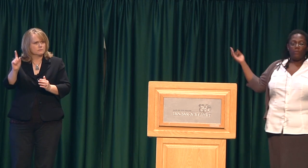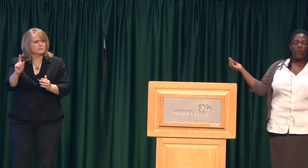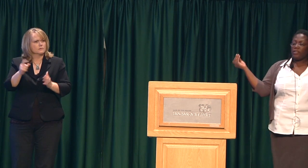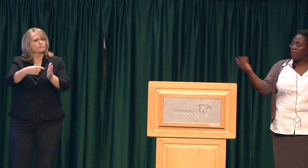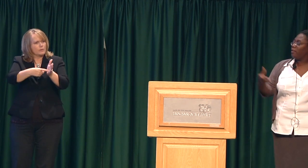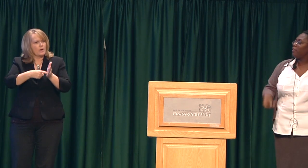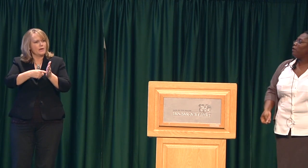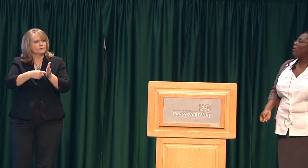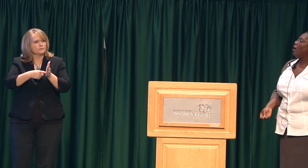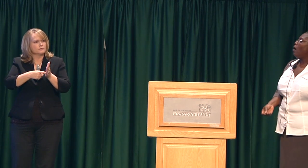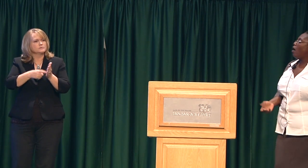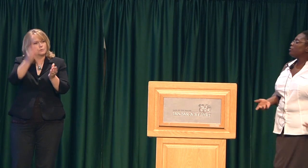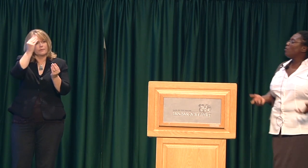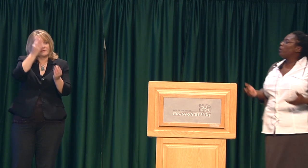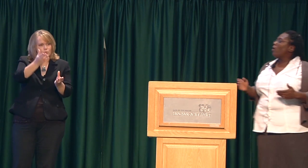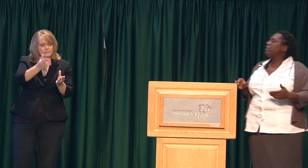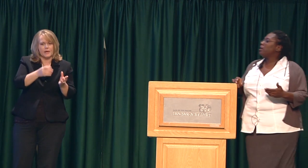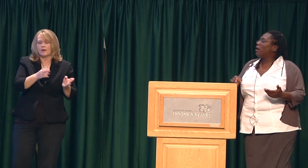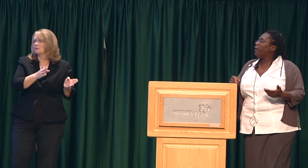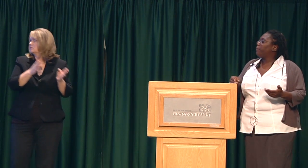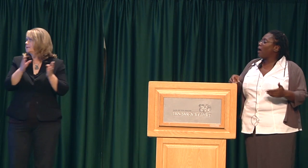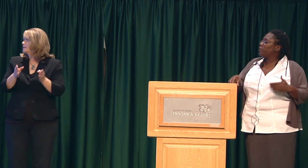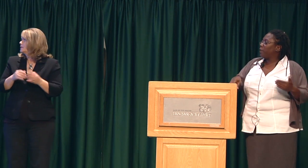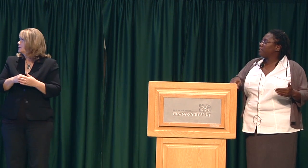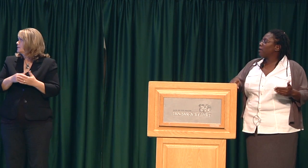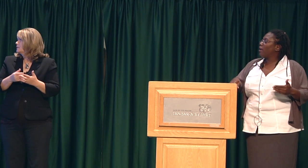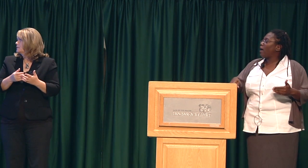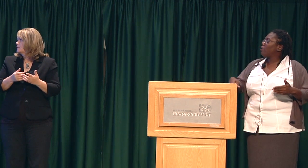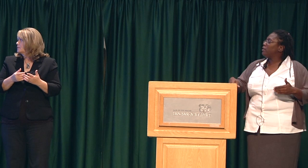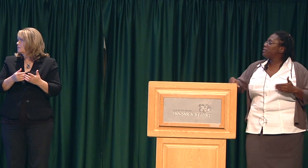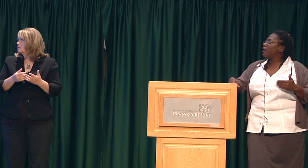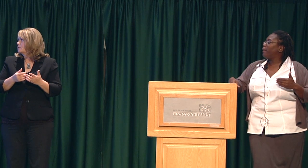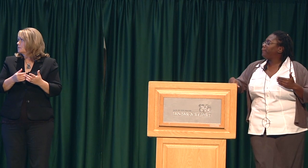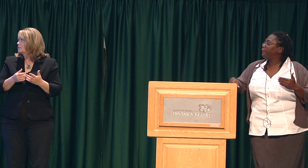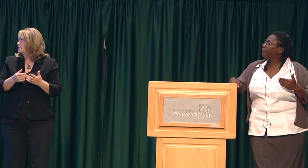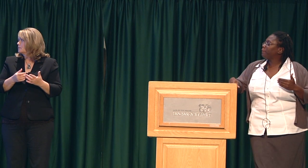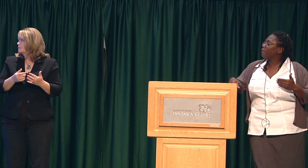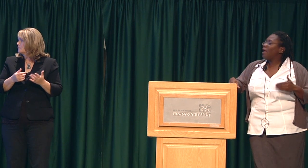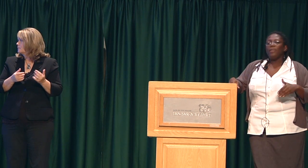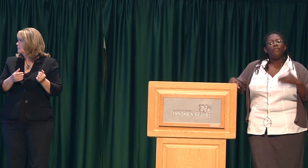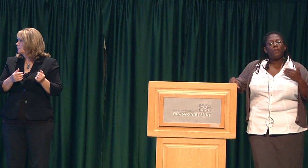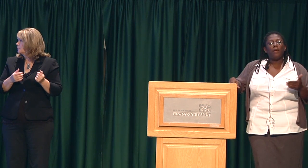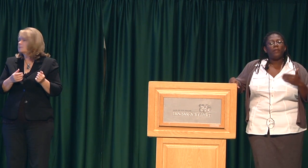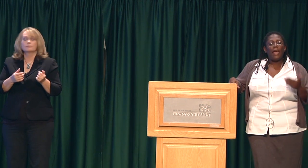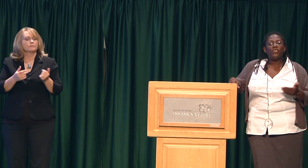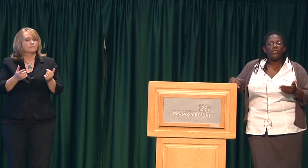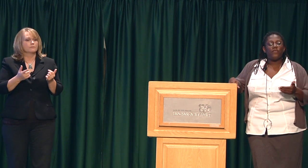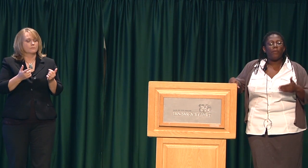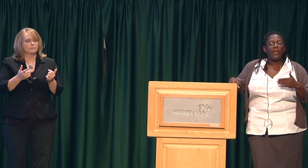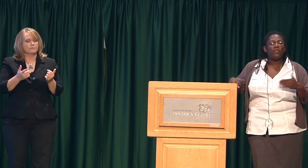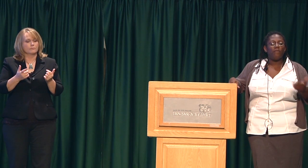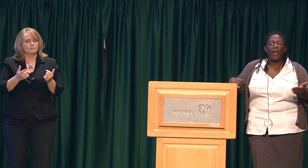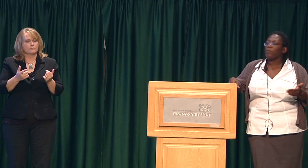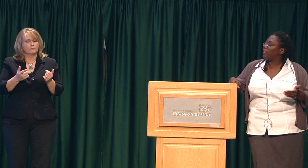So we wanted to let them know. Also, we wanted to, how we plan to carry it out is give them the